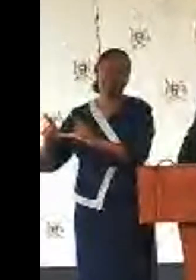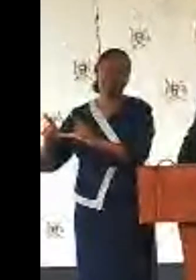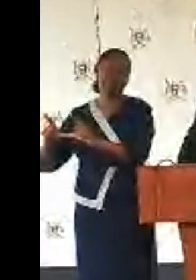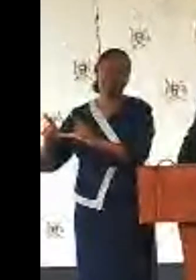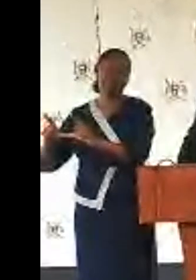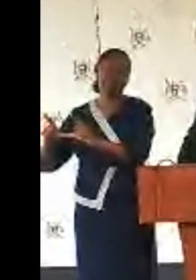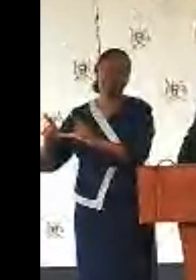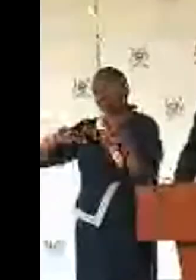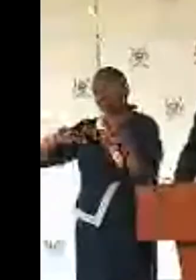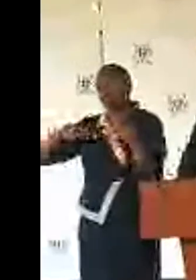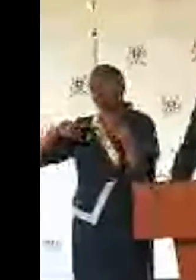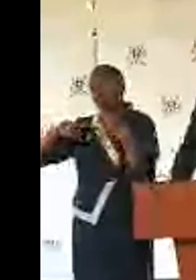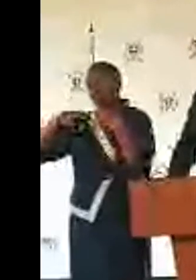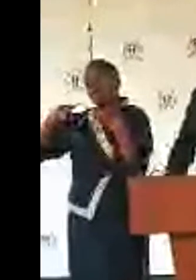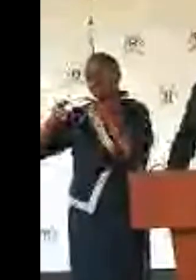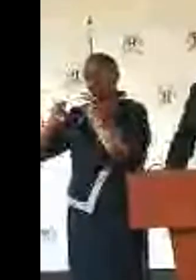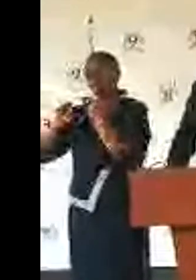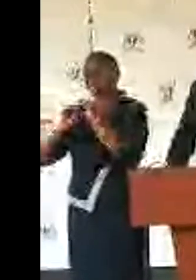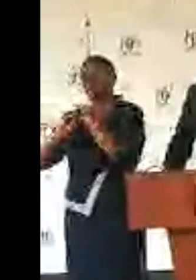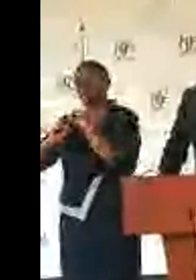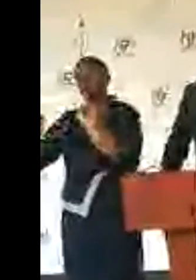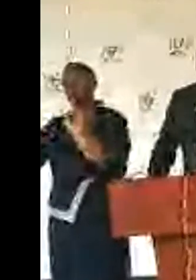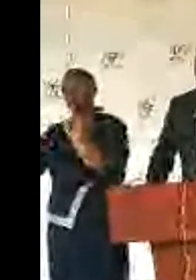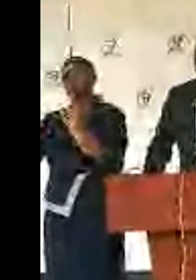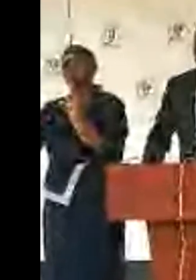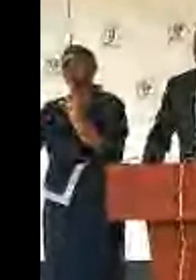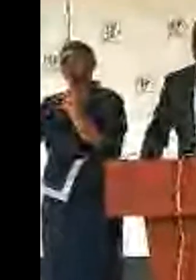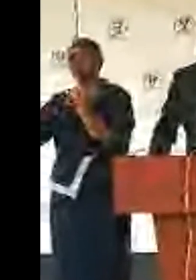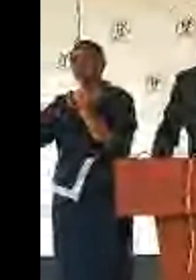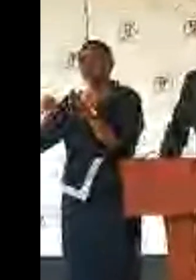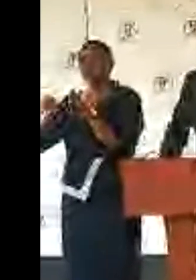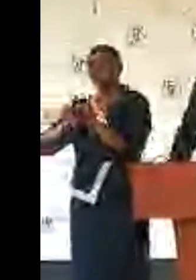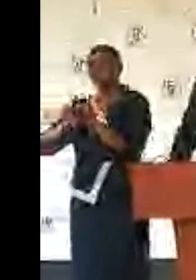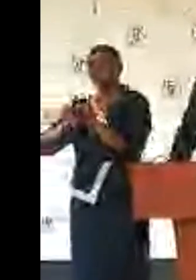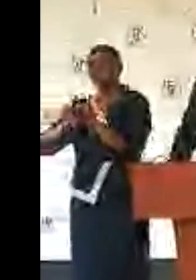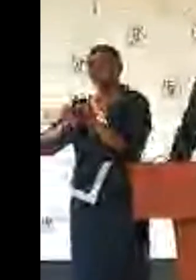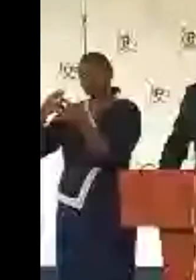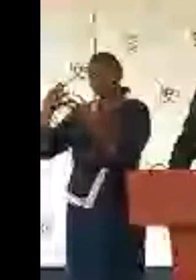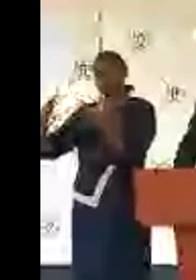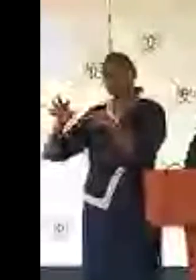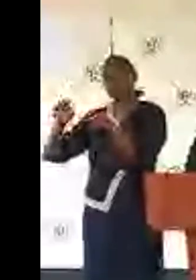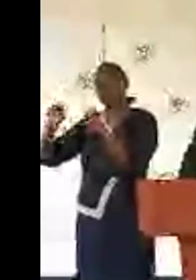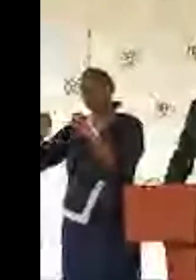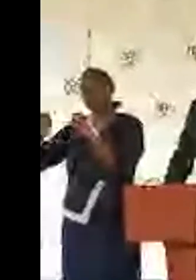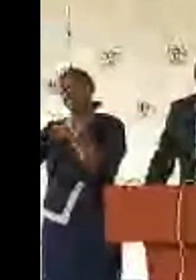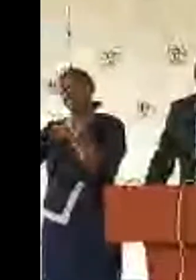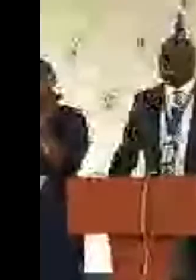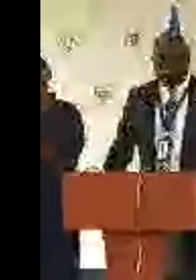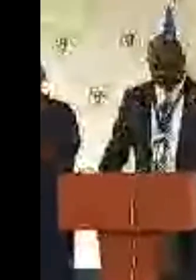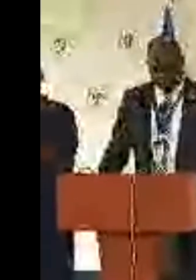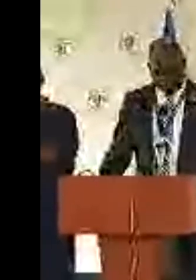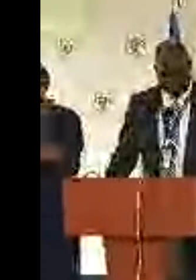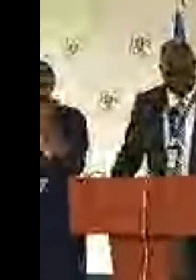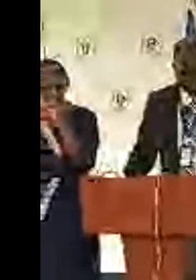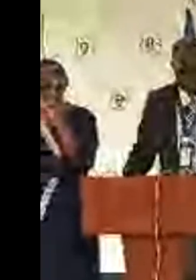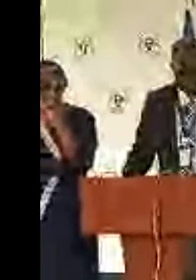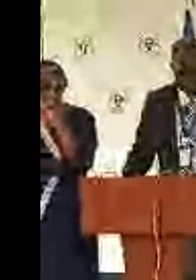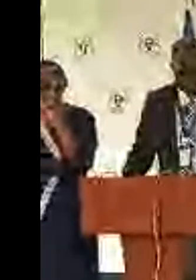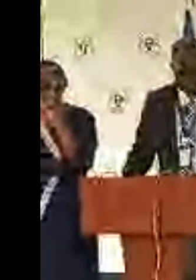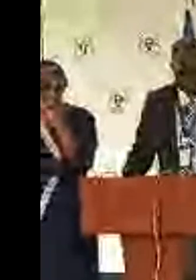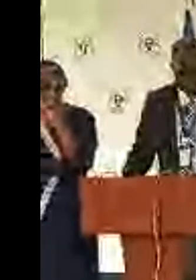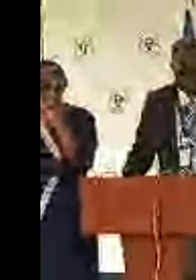Who has no project, even when they the examination, they will not be